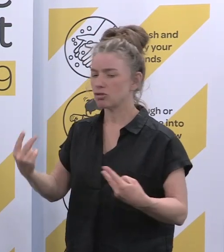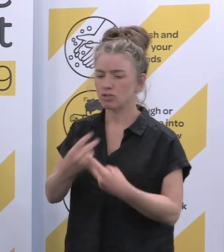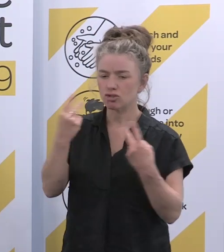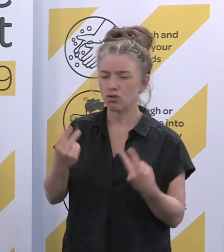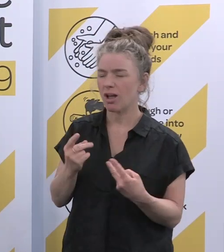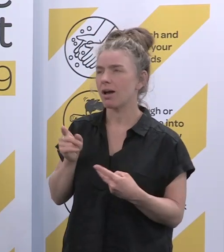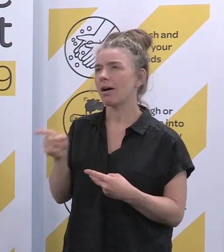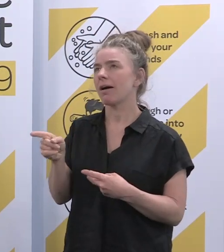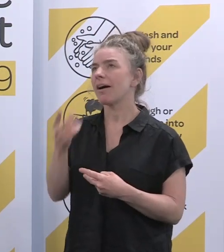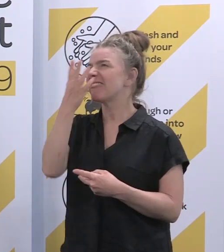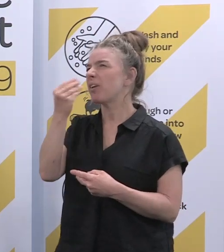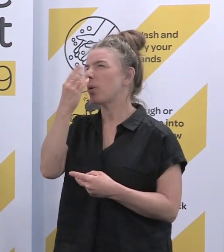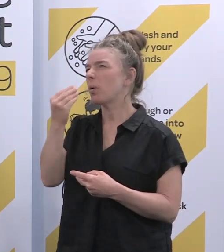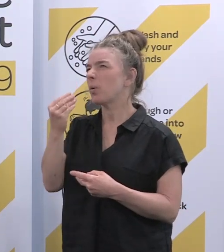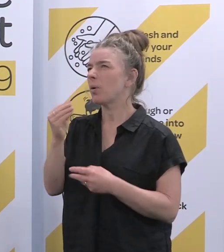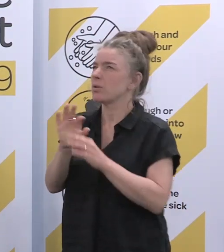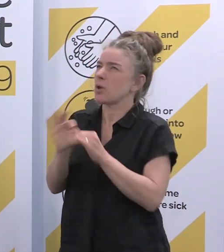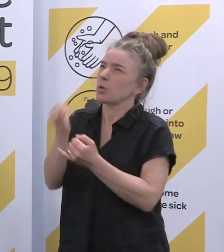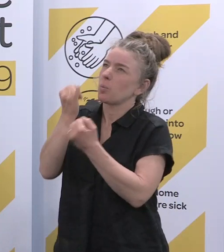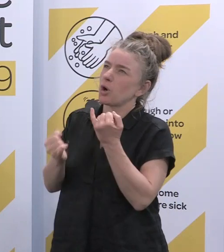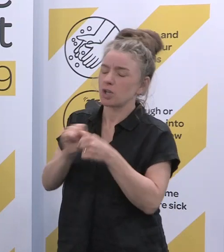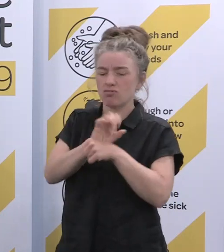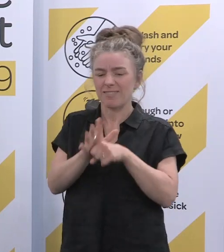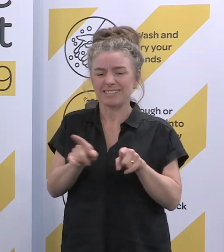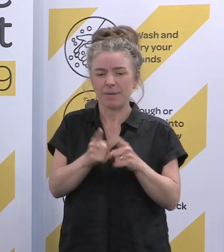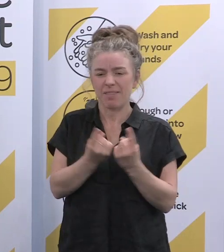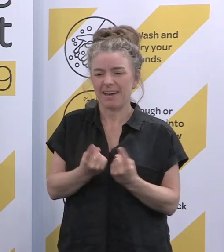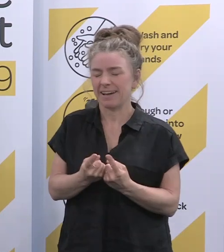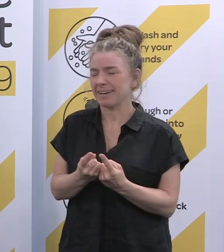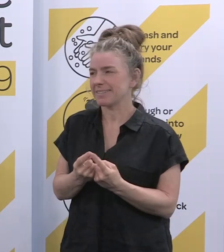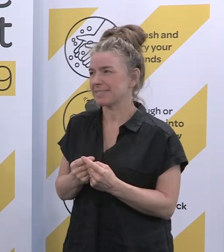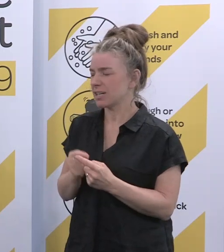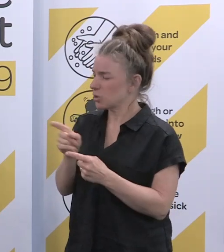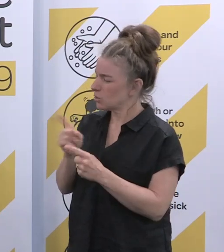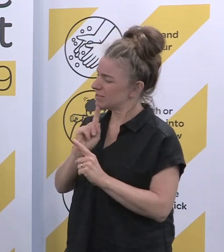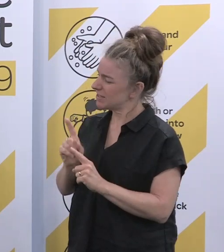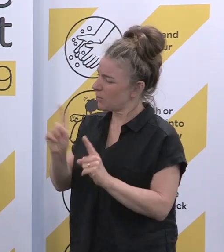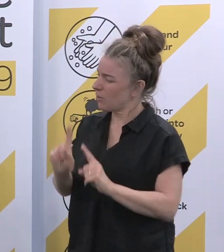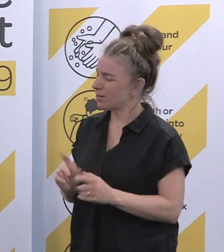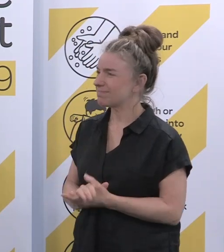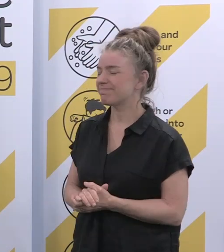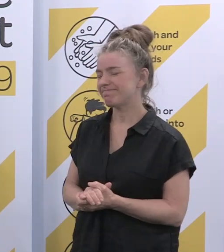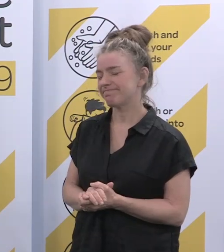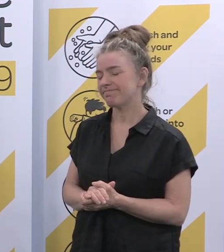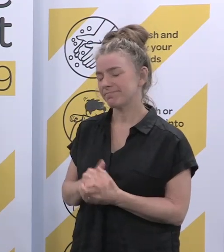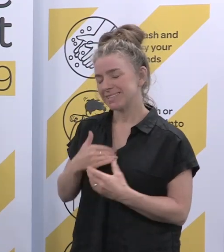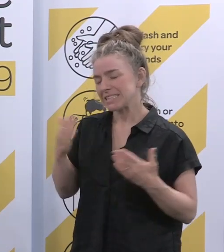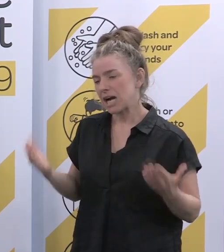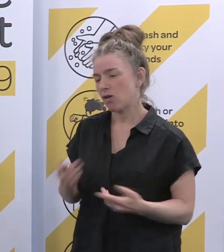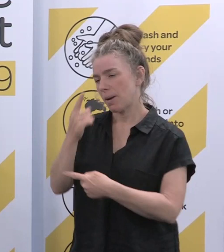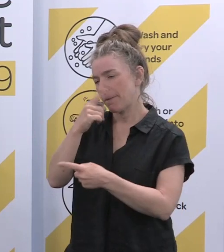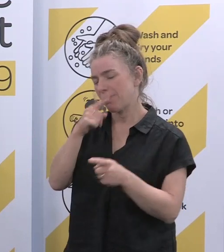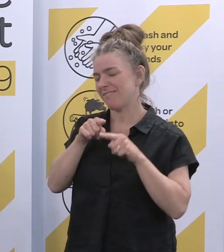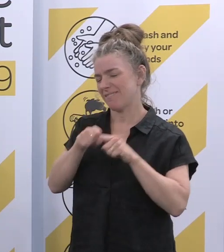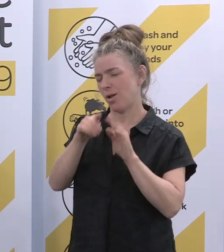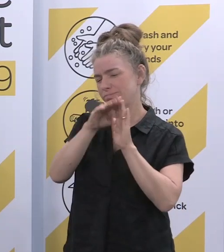flu, we can do whatever we want? Well, I think I'd say what I think most New Zealanders would say, that they need to play their part and get